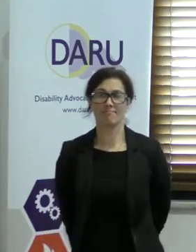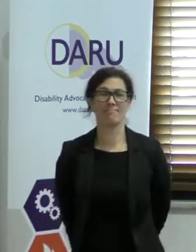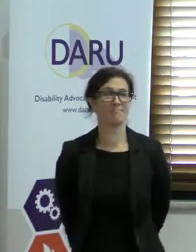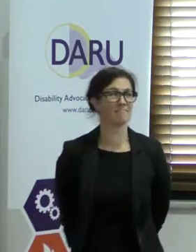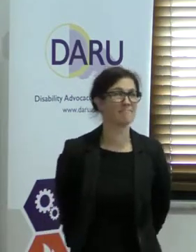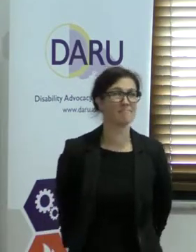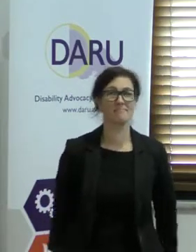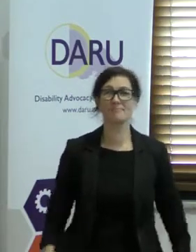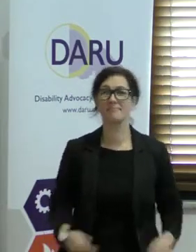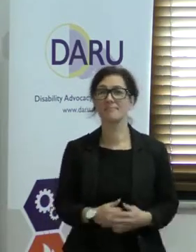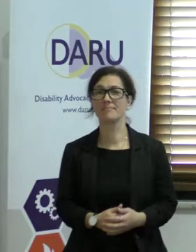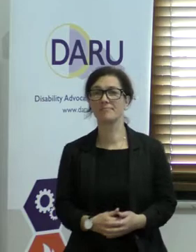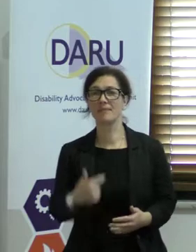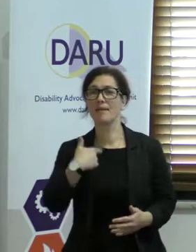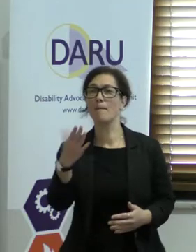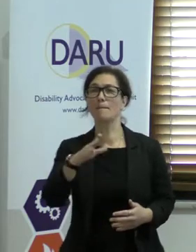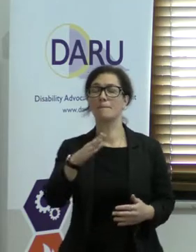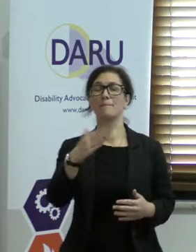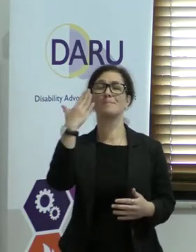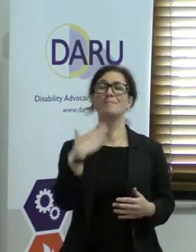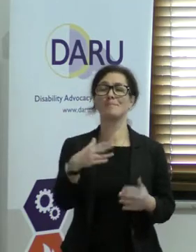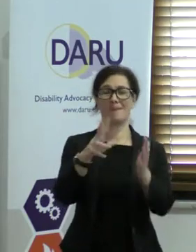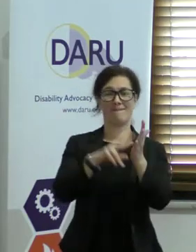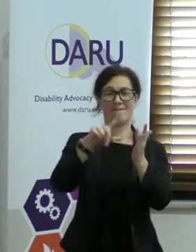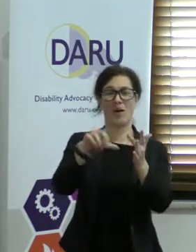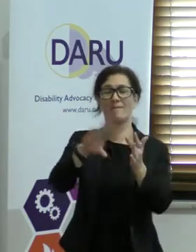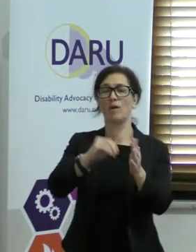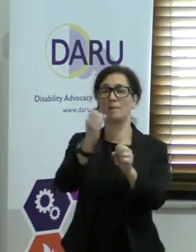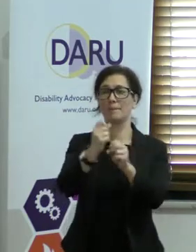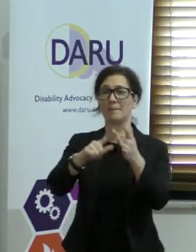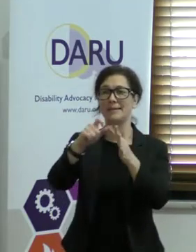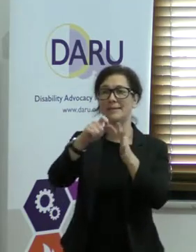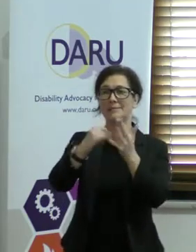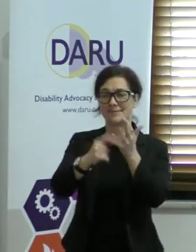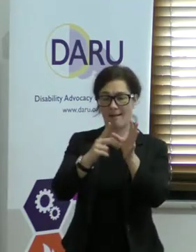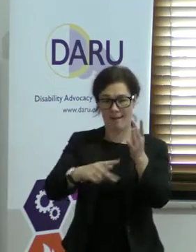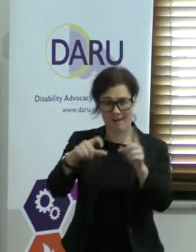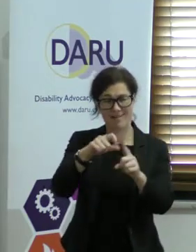My name is Vice here from Gippsland. I've got a couple of